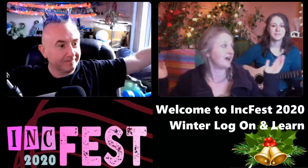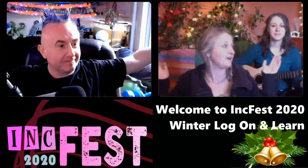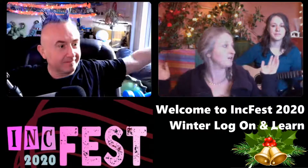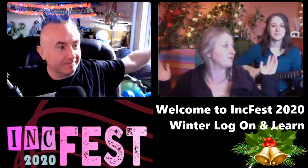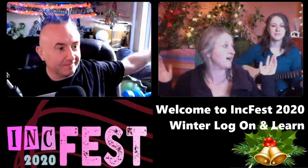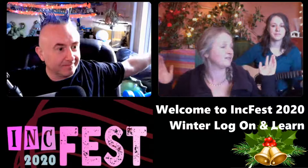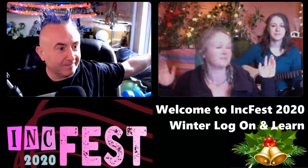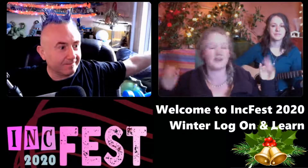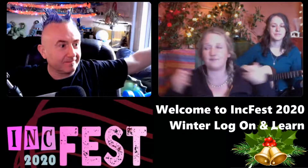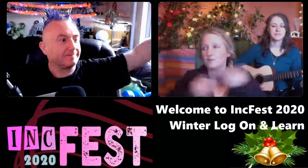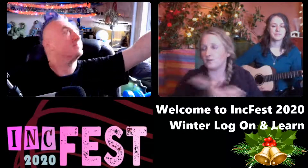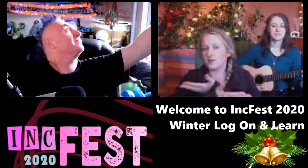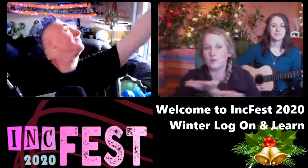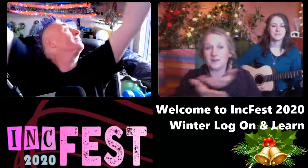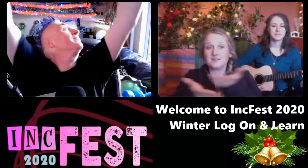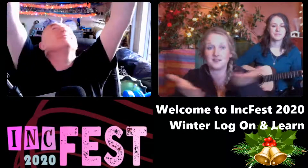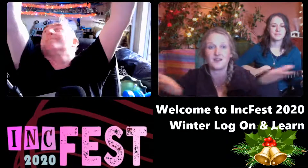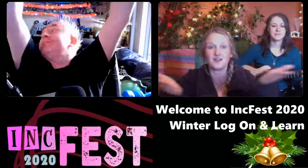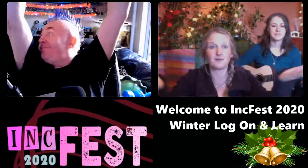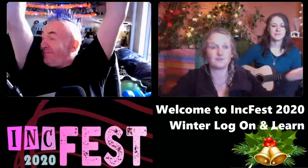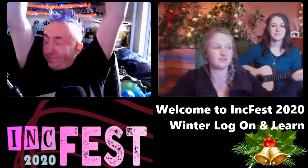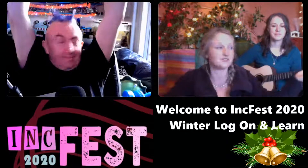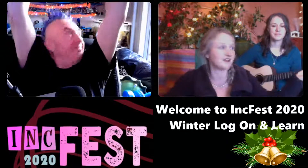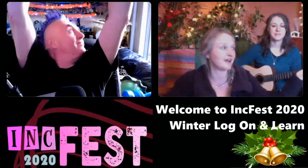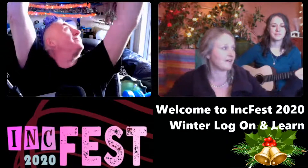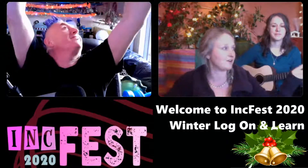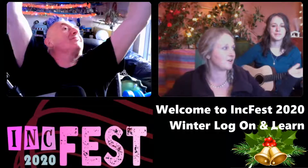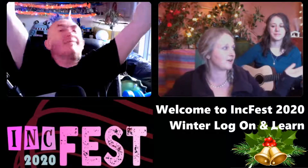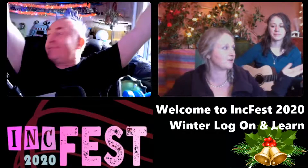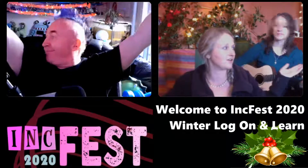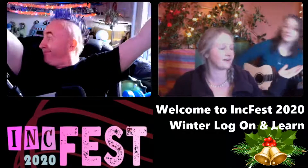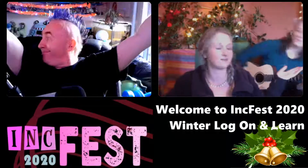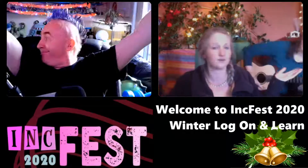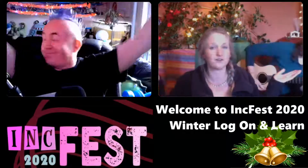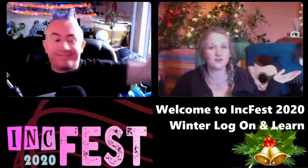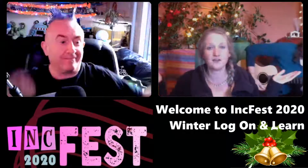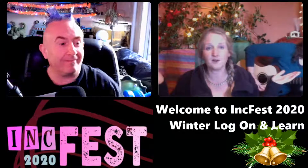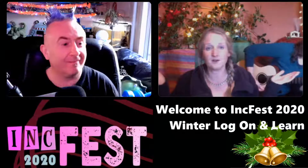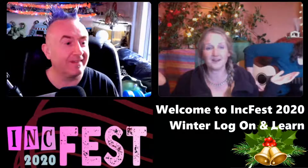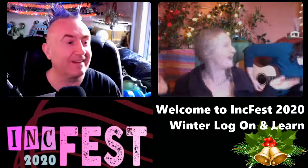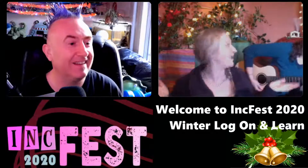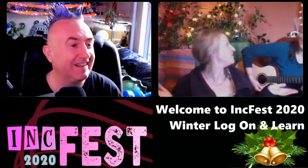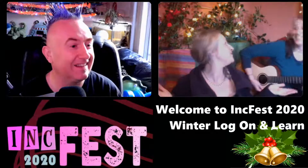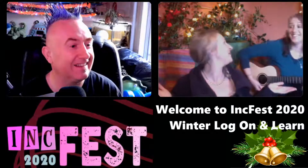look around at everyone who is here around you today. Have a look at everyone. Hello. Hello, Misha.